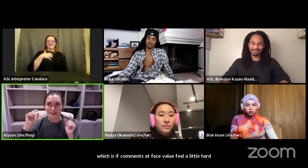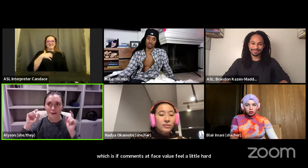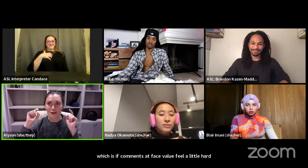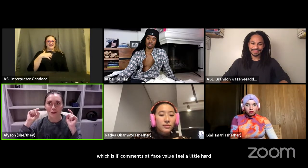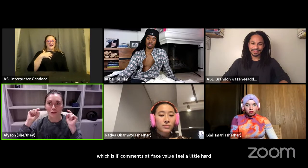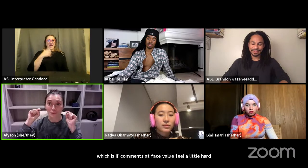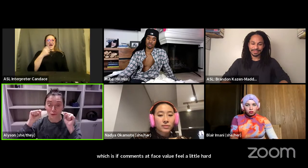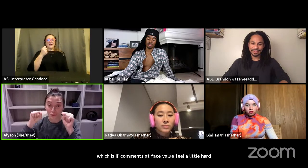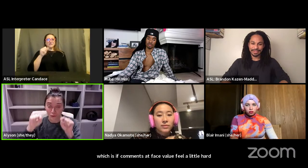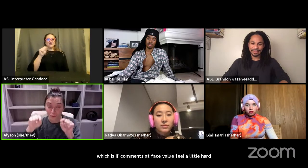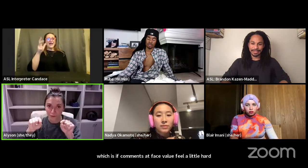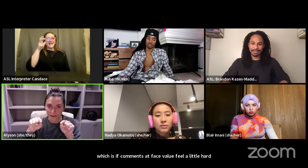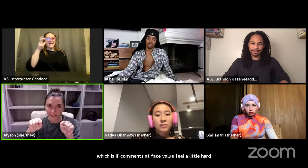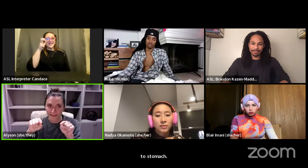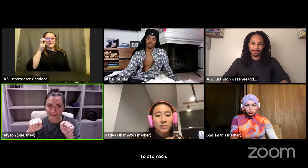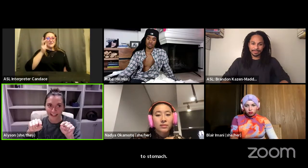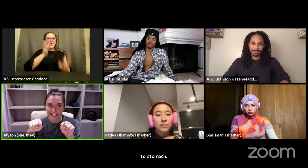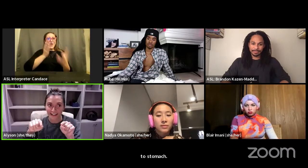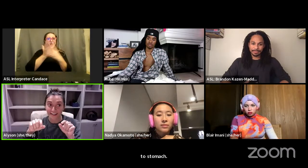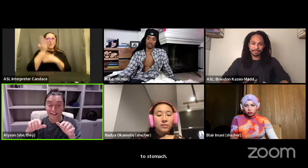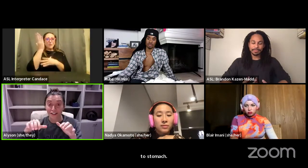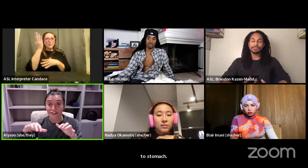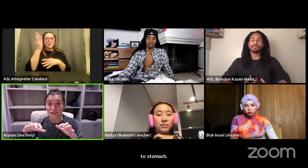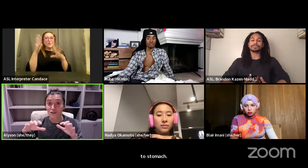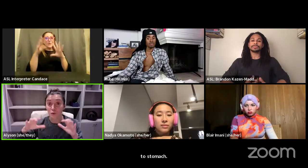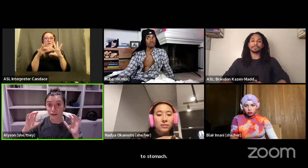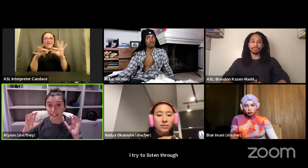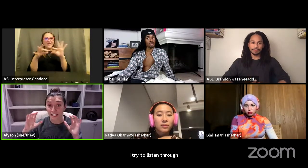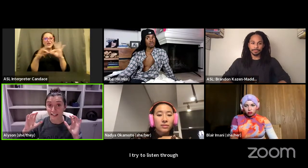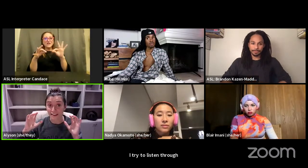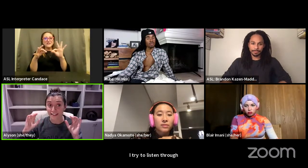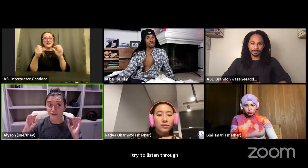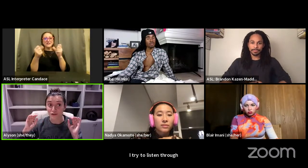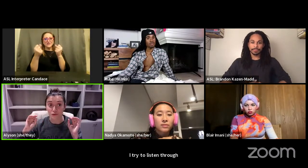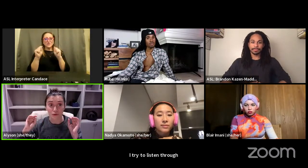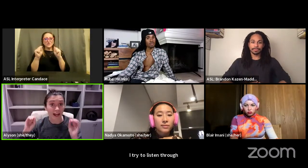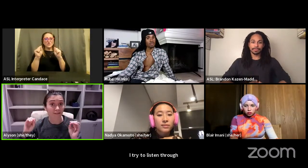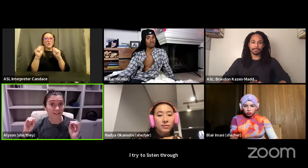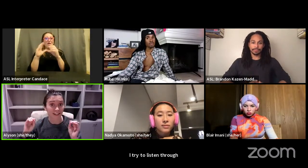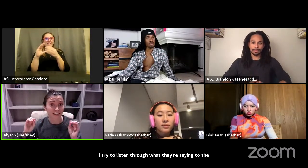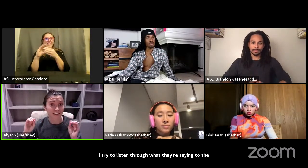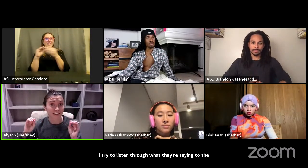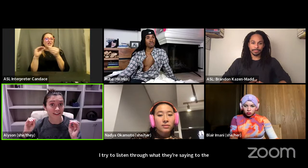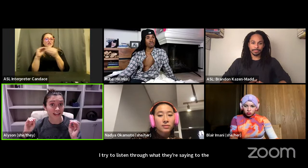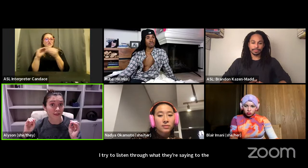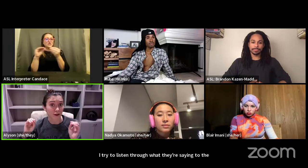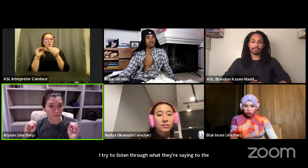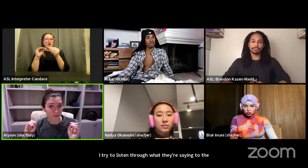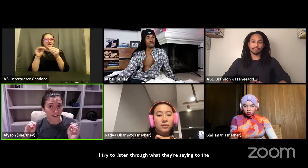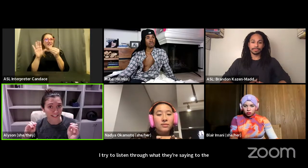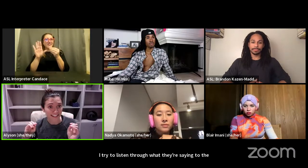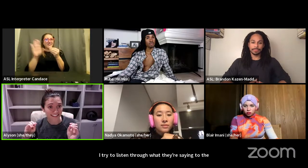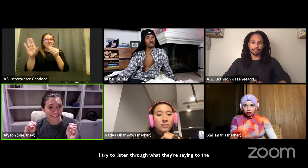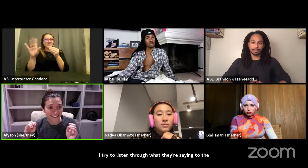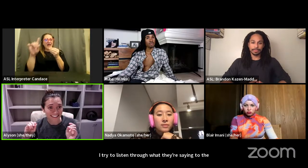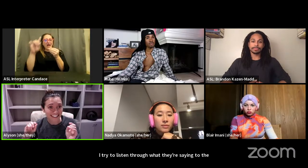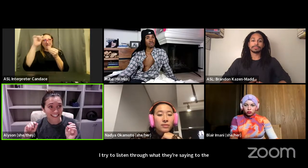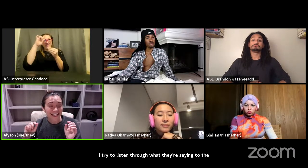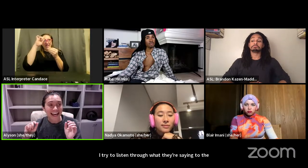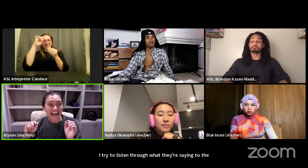listen through what they're saying to the story that's driving that thought